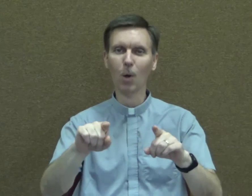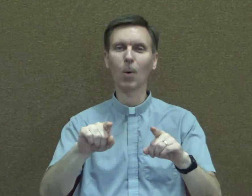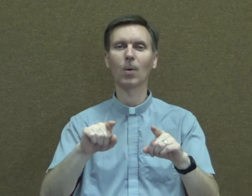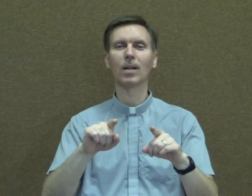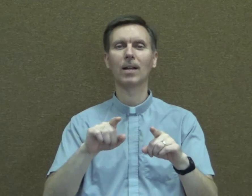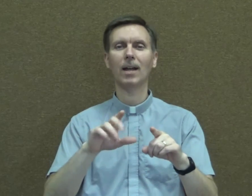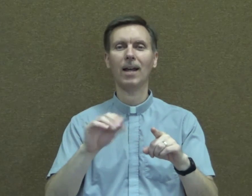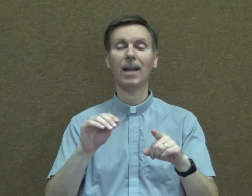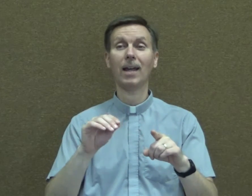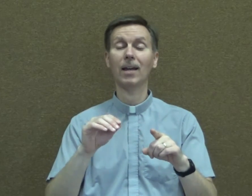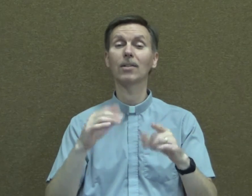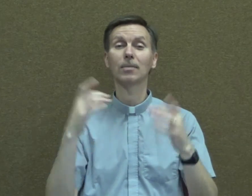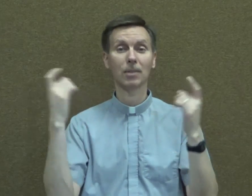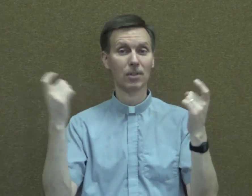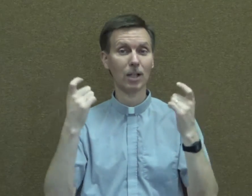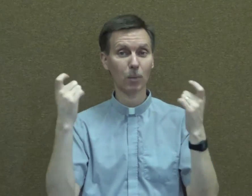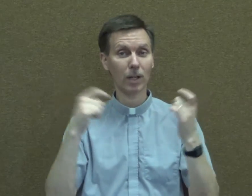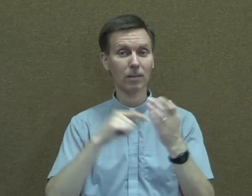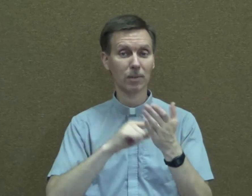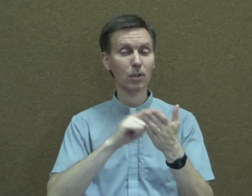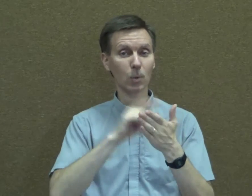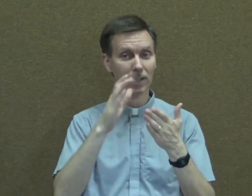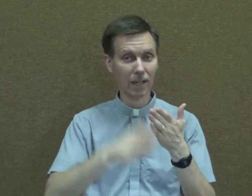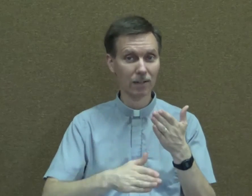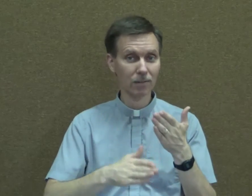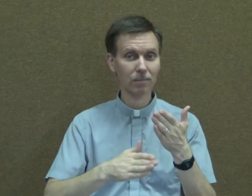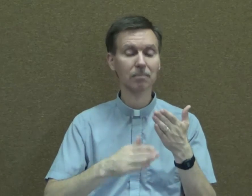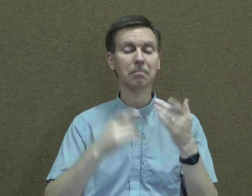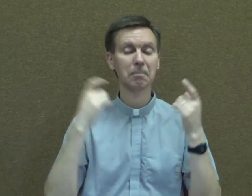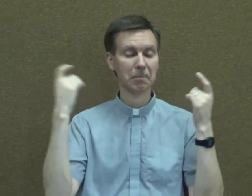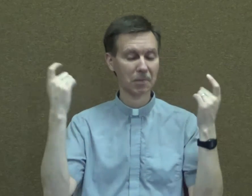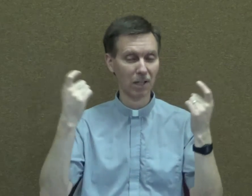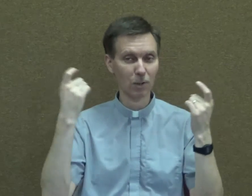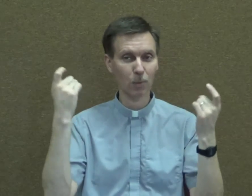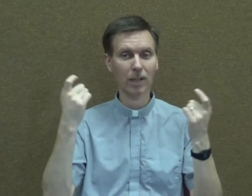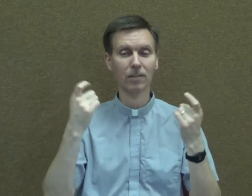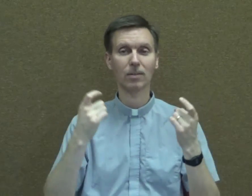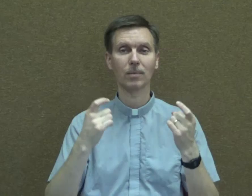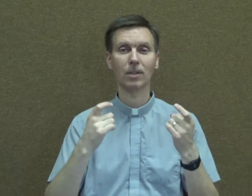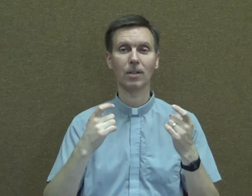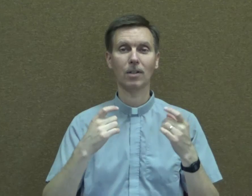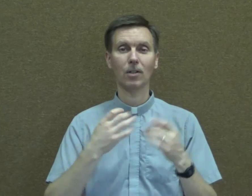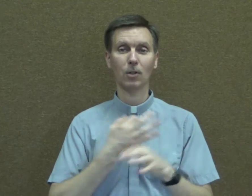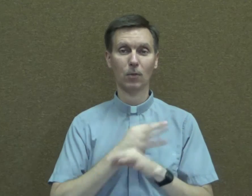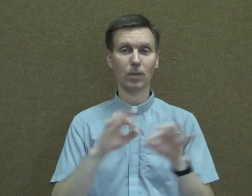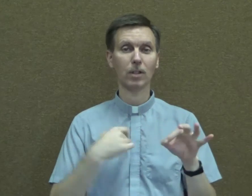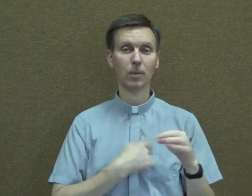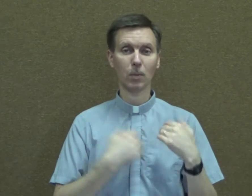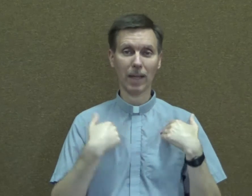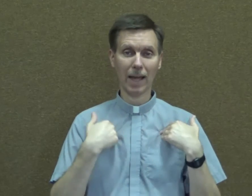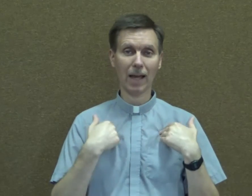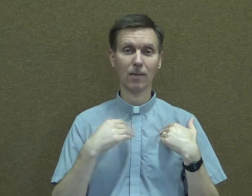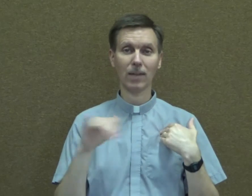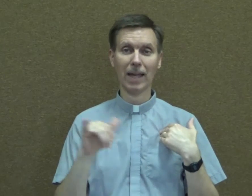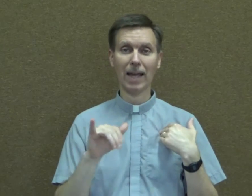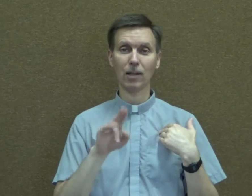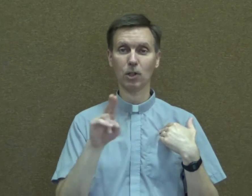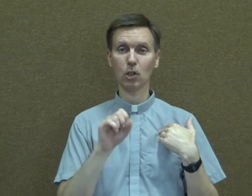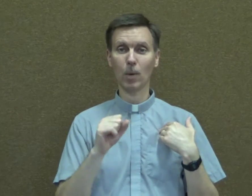Go and celebrate this weekend. Celebrate the freedom that we have as